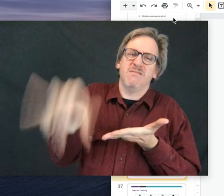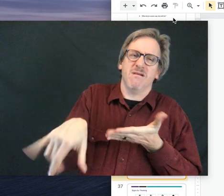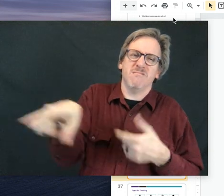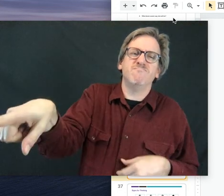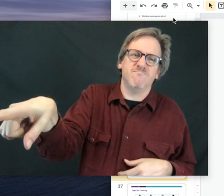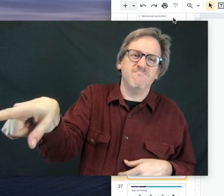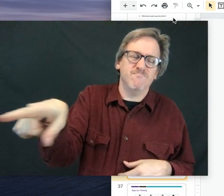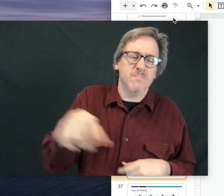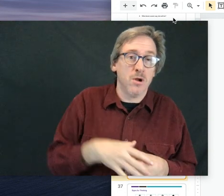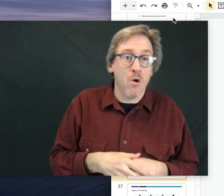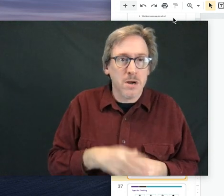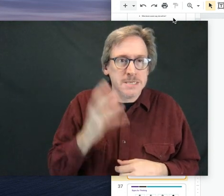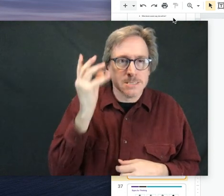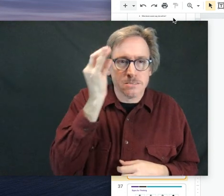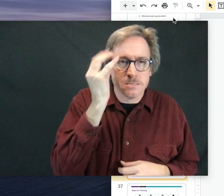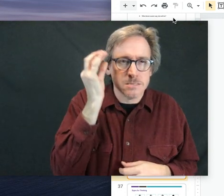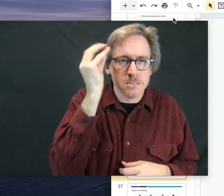But